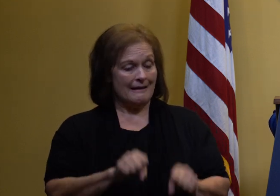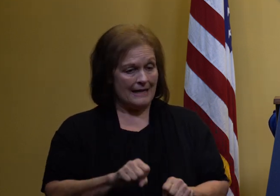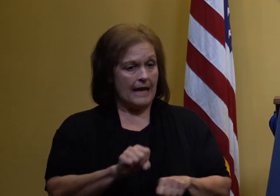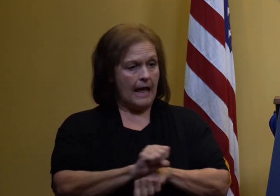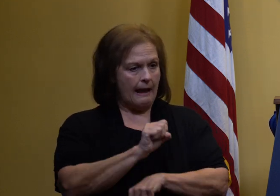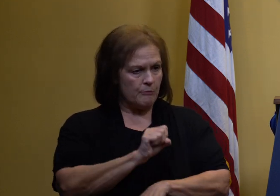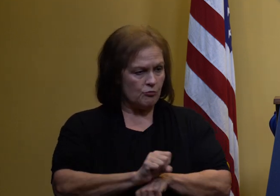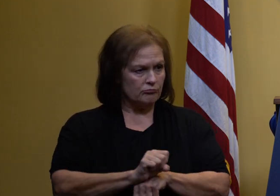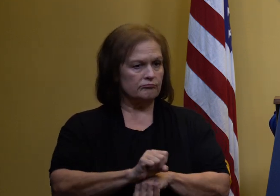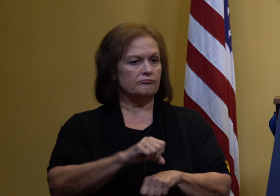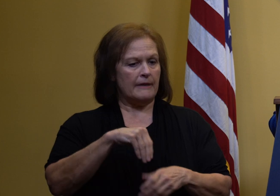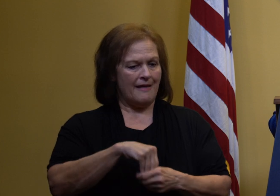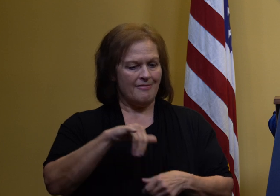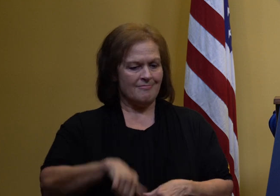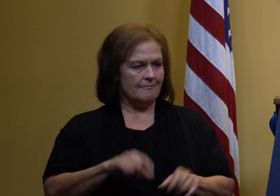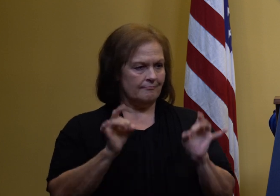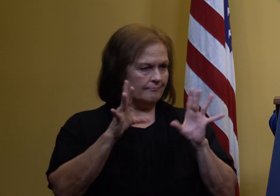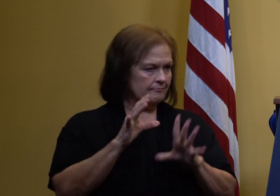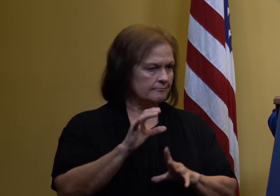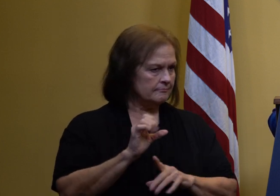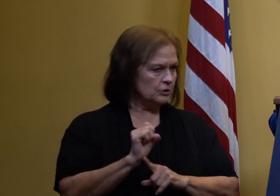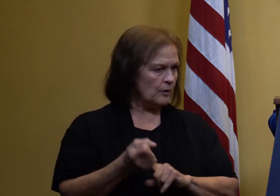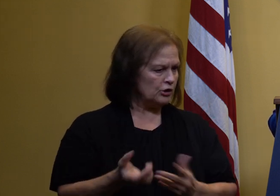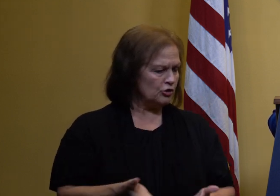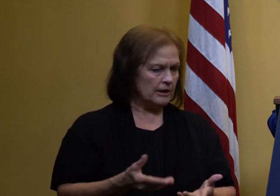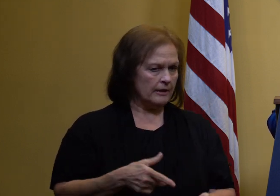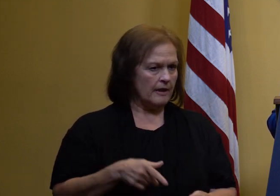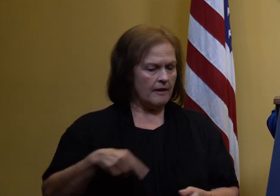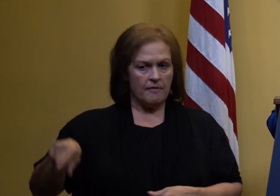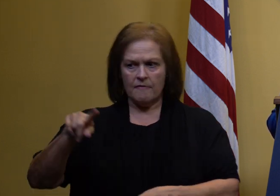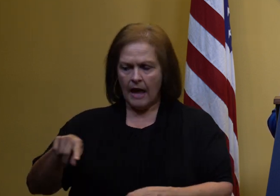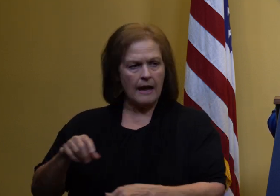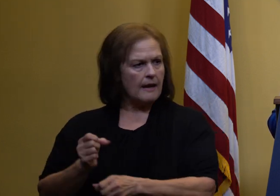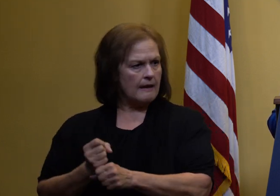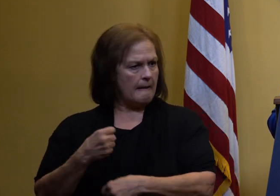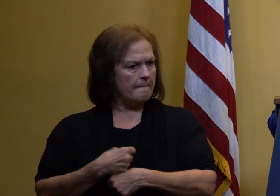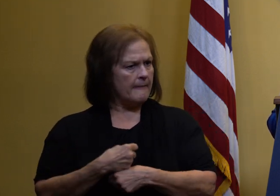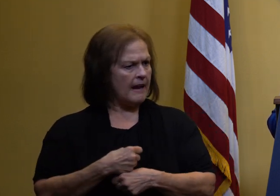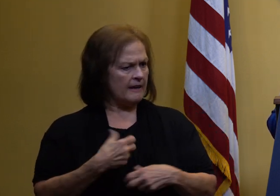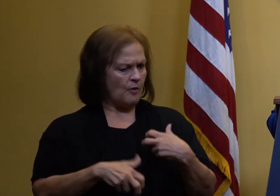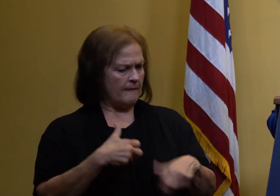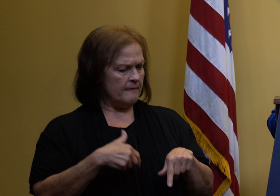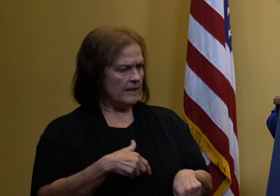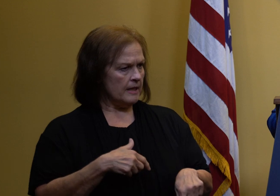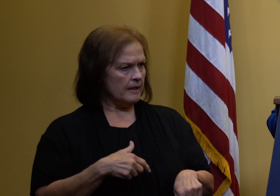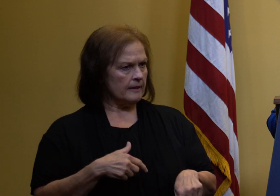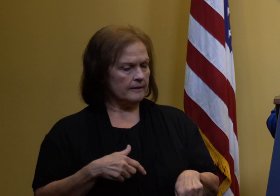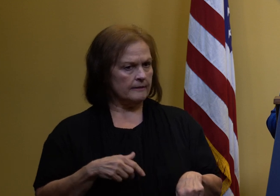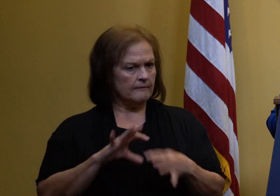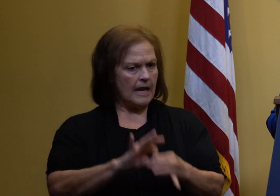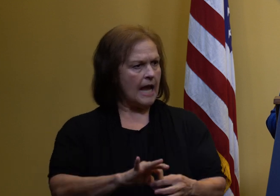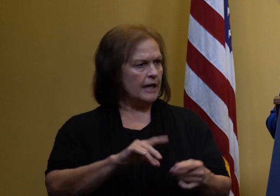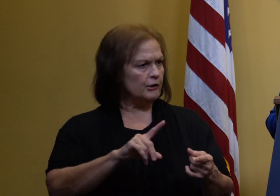this toxic environment that they've also created, along with other branches of government at